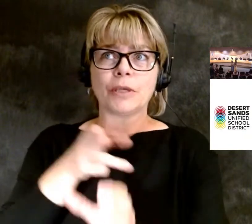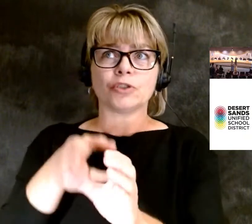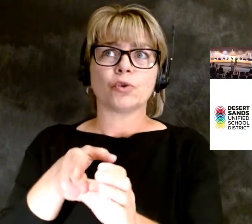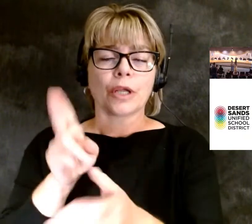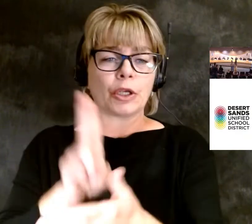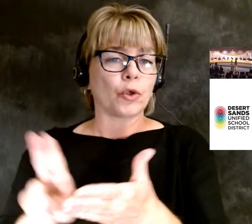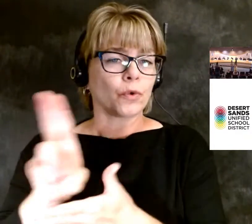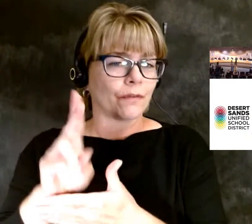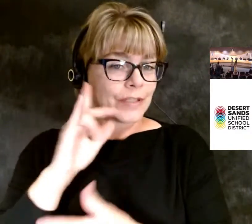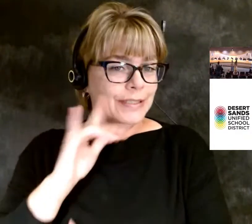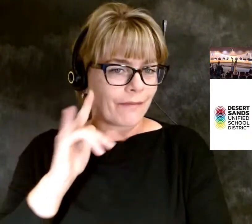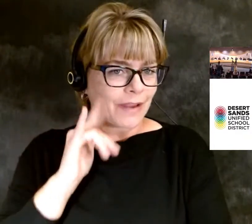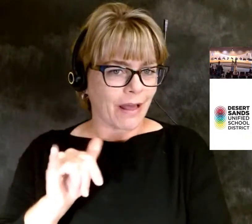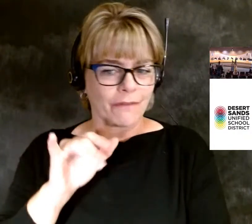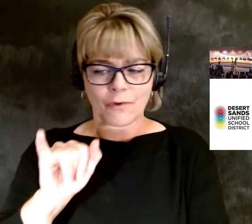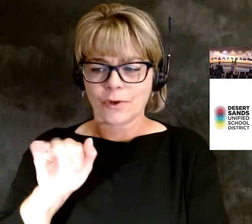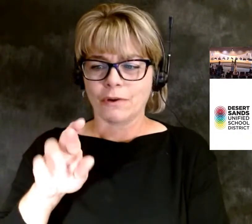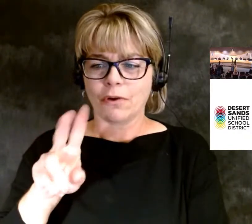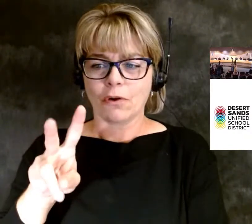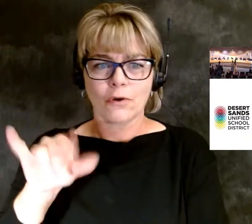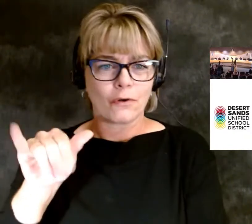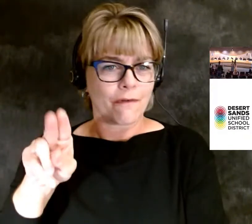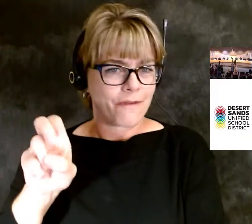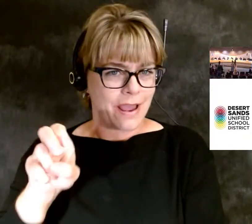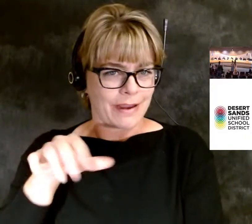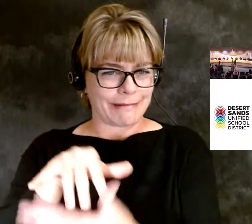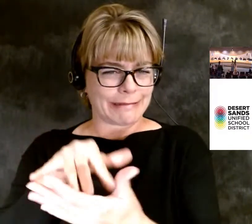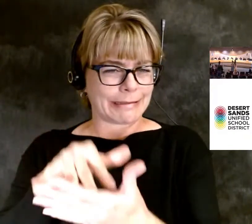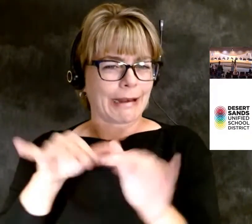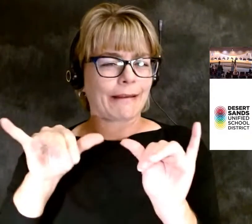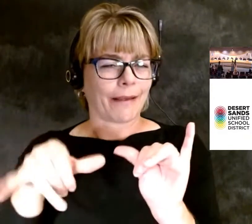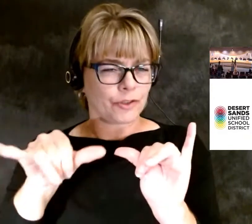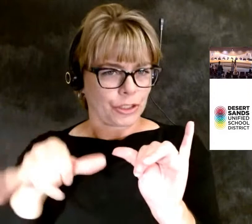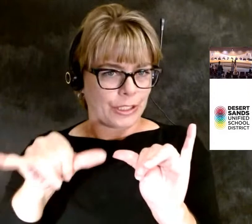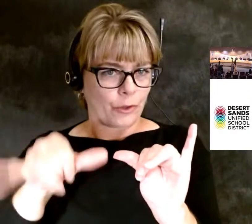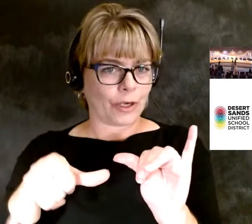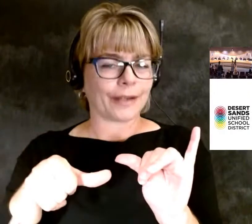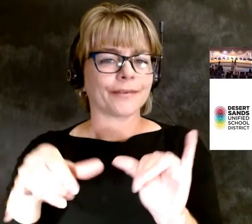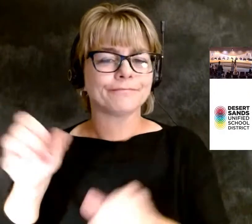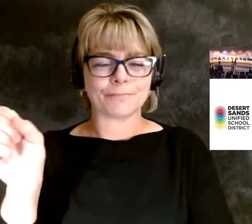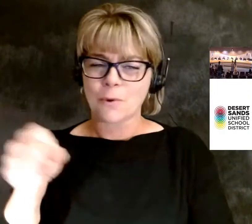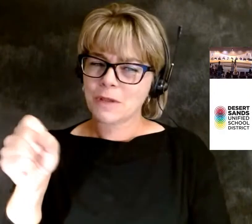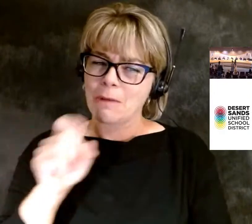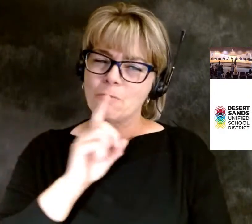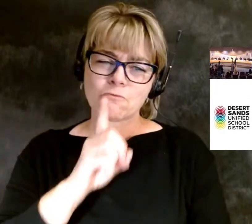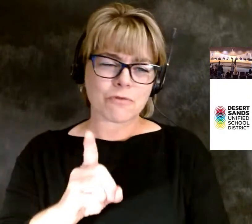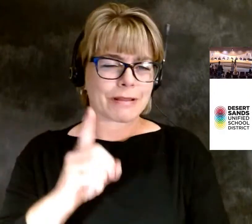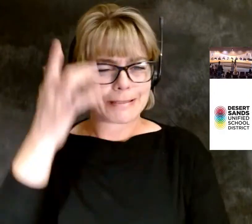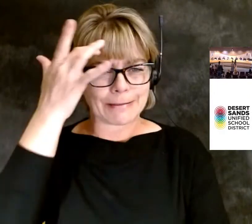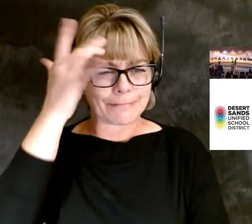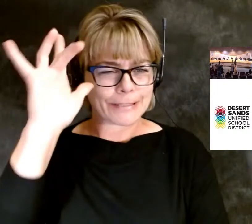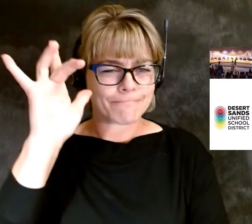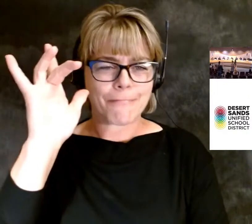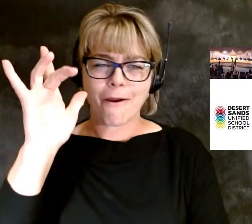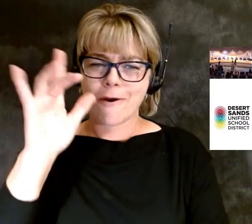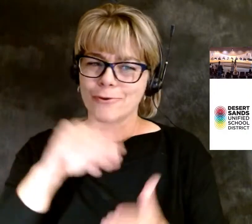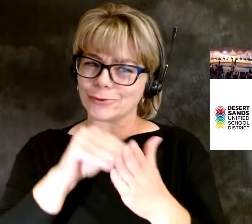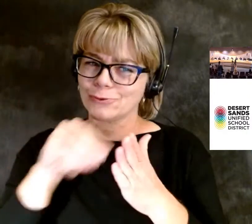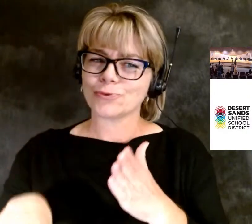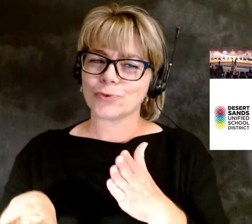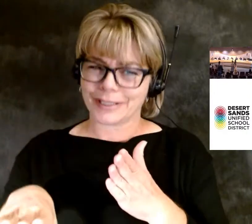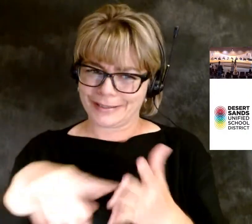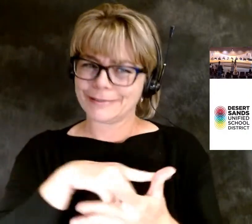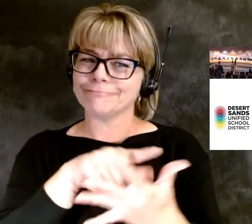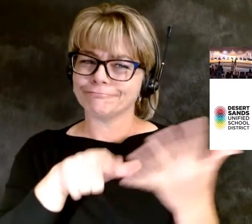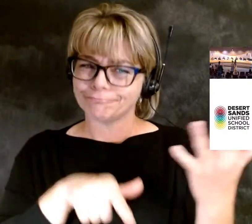California, Irvine, and she'll be studying engineering. So, yeah, some really pretty smart cookies.